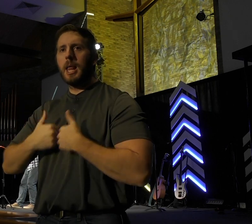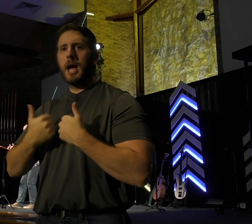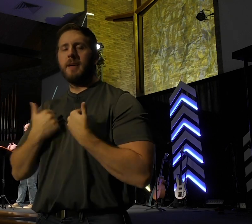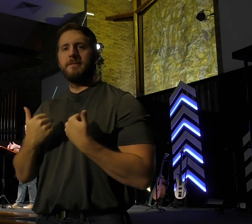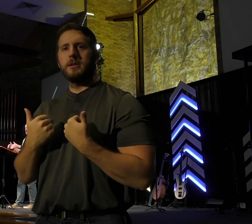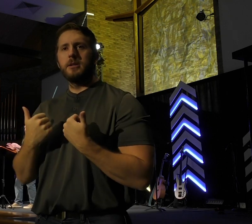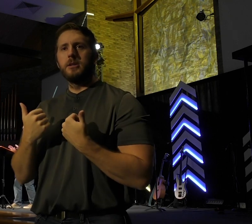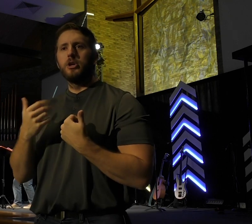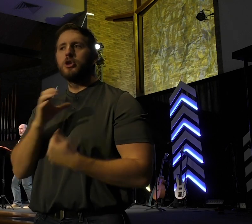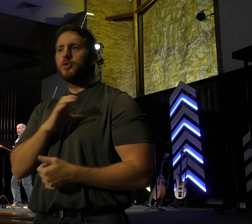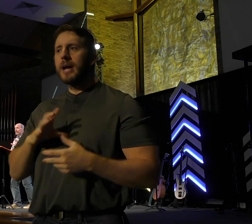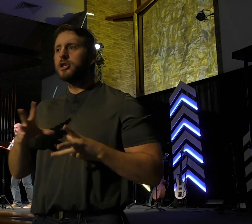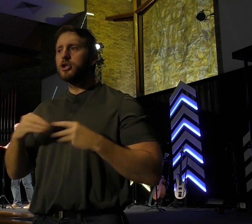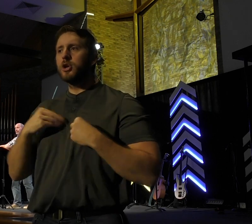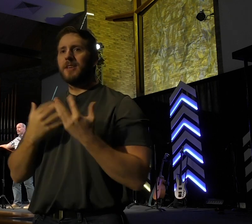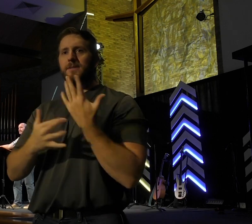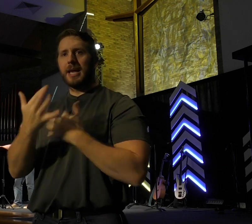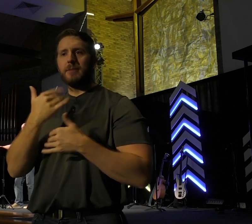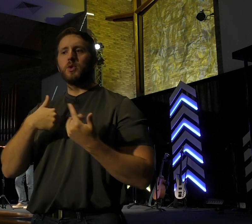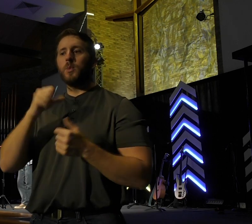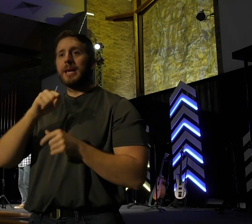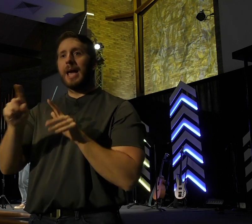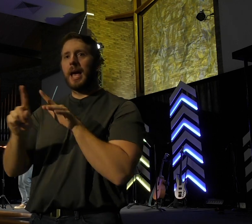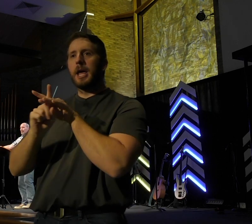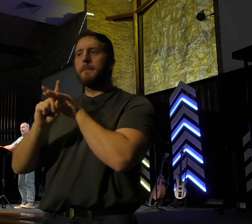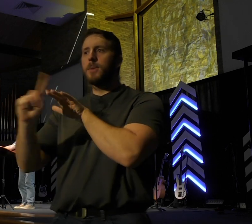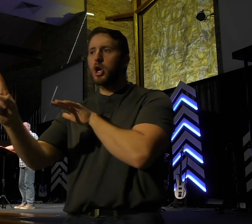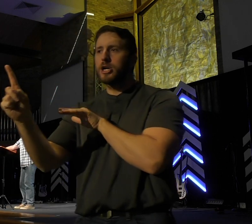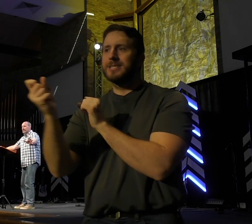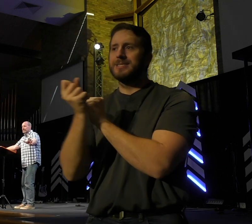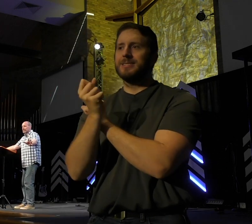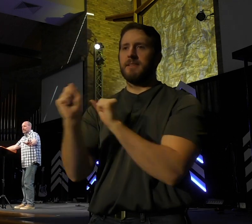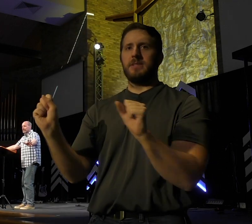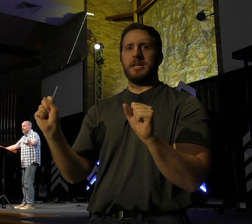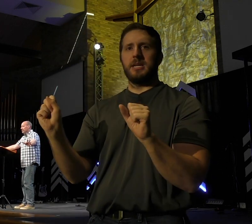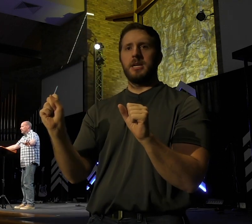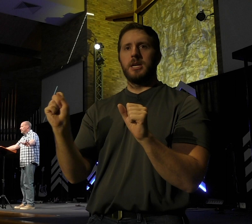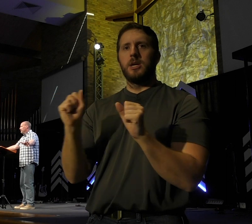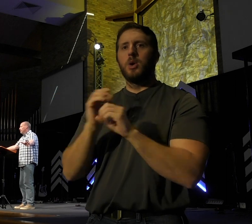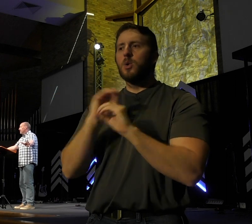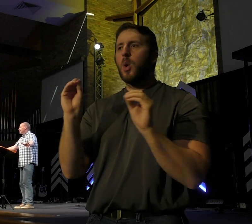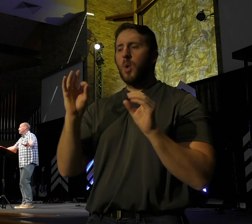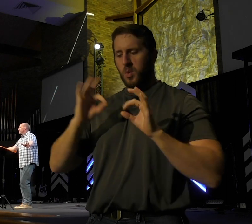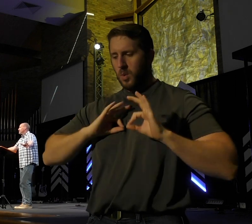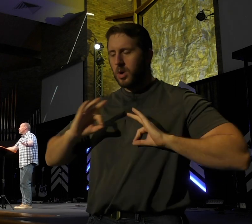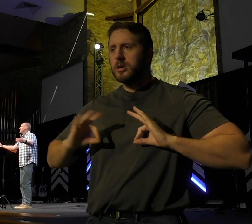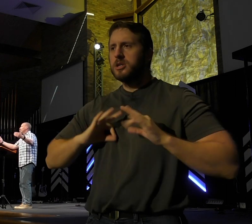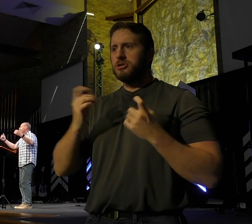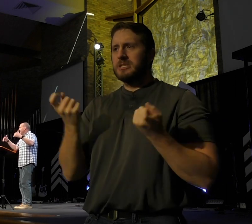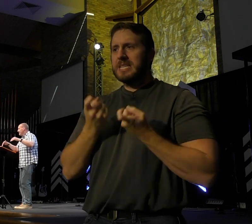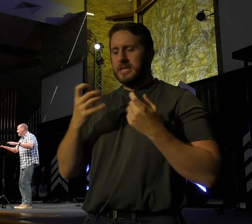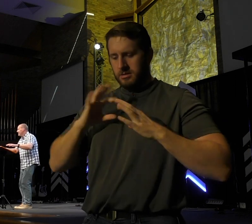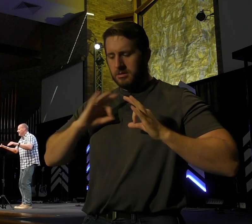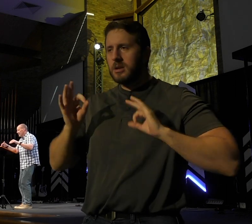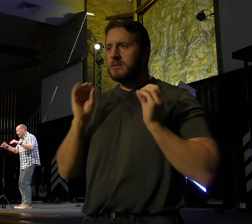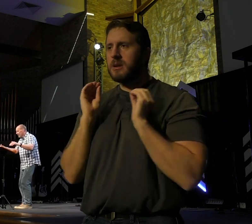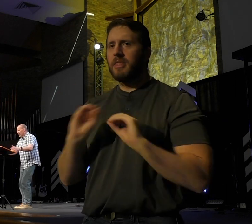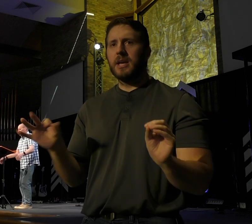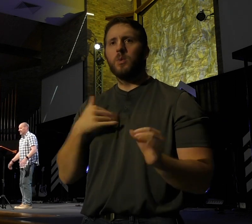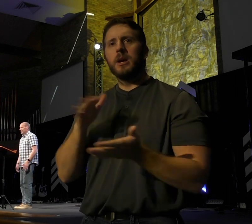the flames so we could emerge safely without a trace of judgment or sin upon us because we are